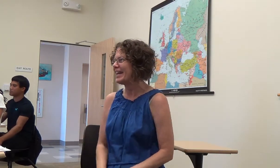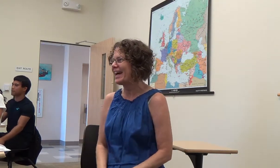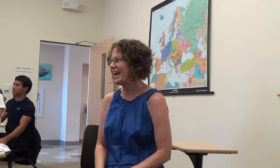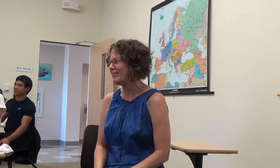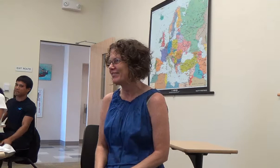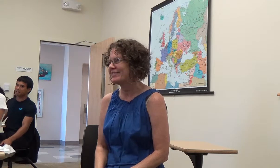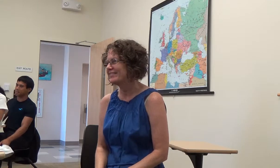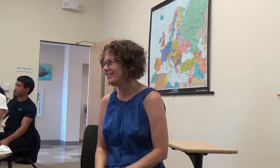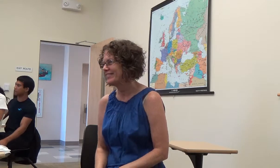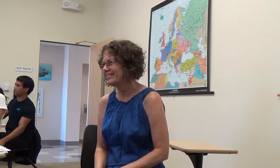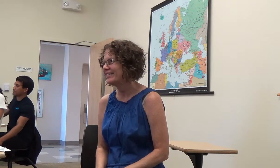Yeah.